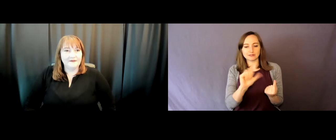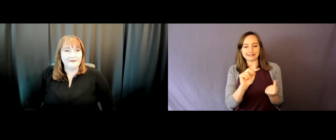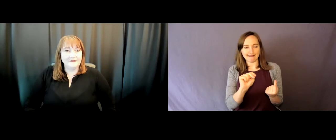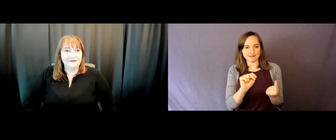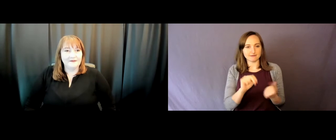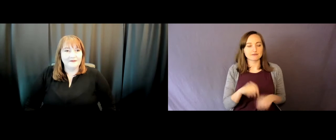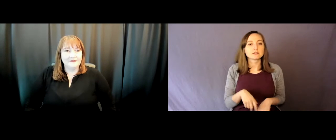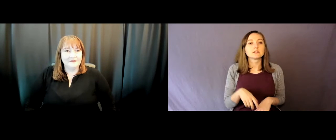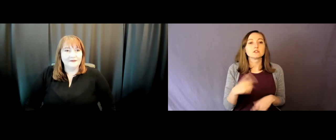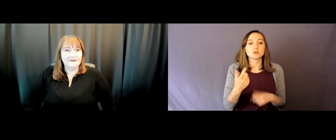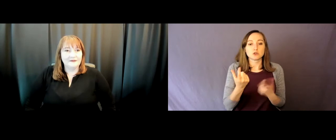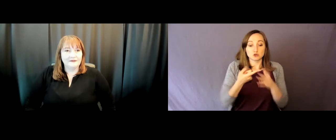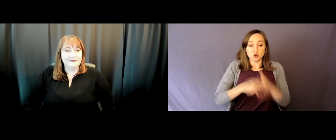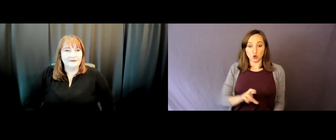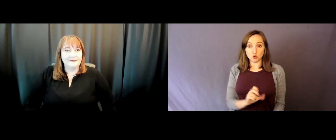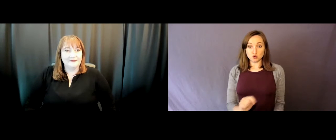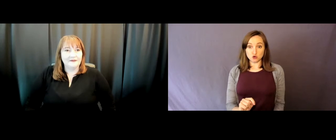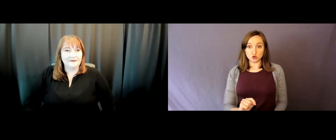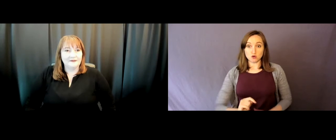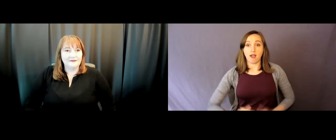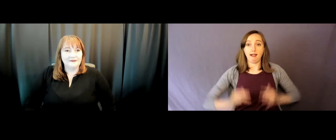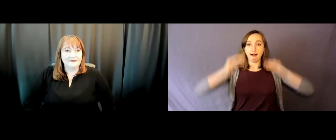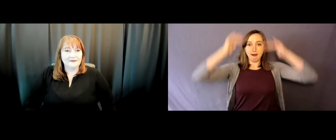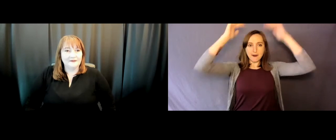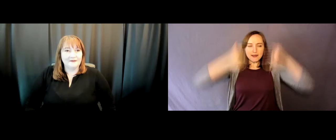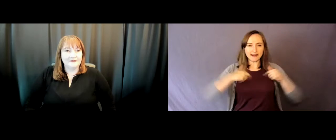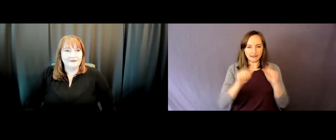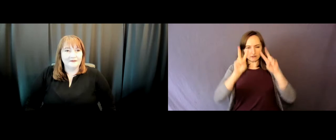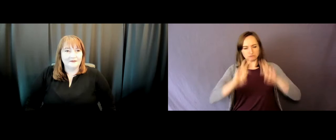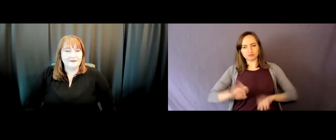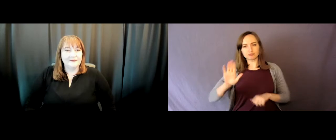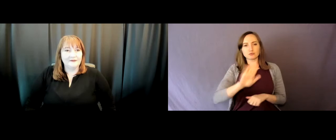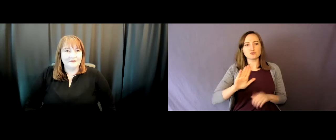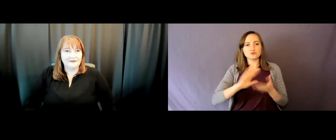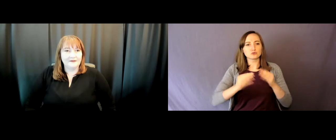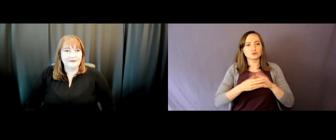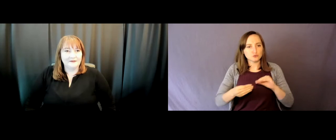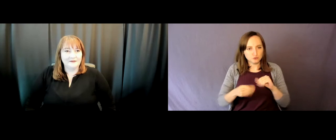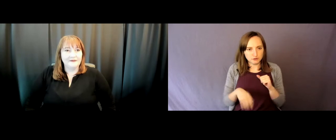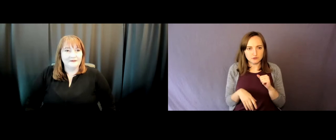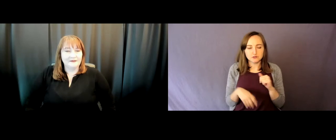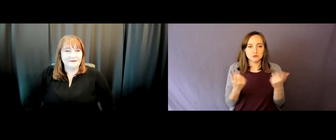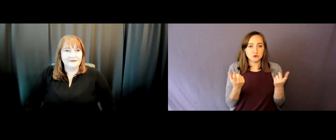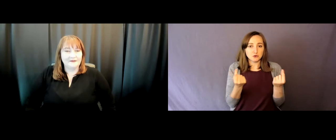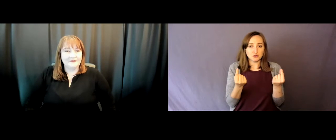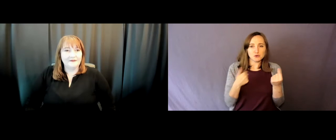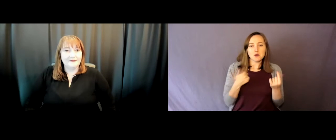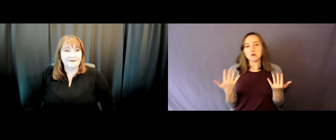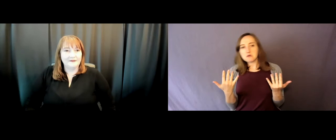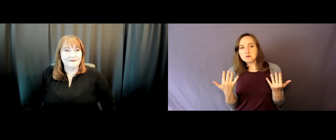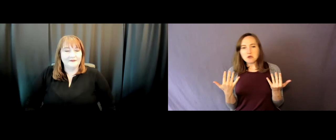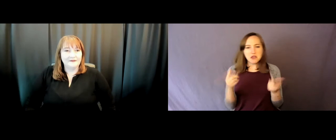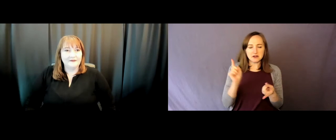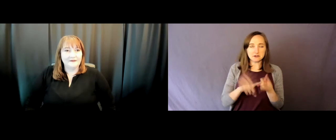I scan you from the root up and I can kind of see your story. So I basically just wait until